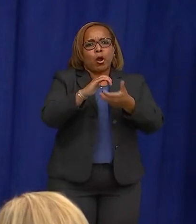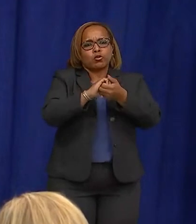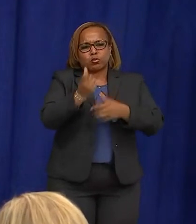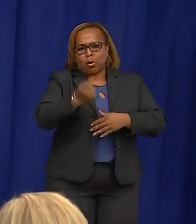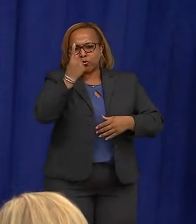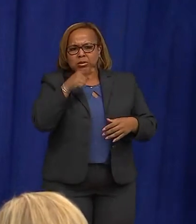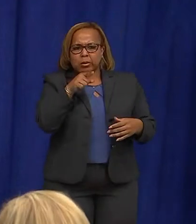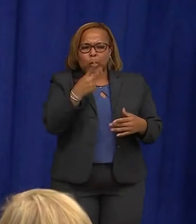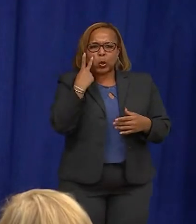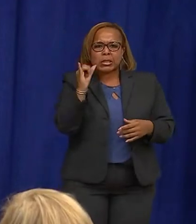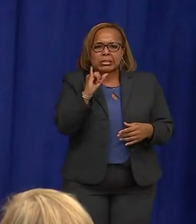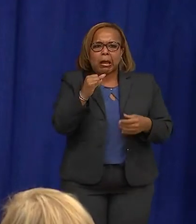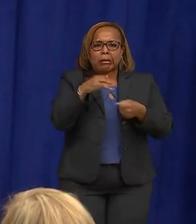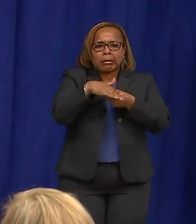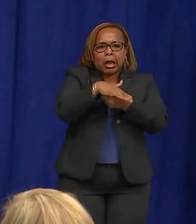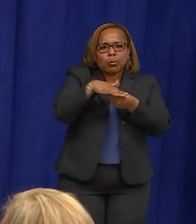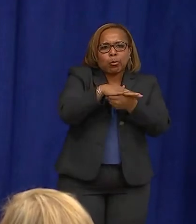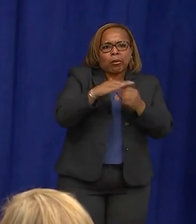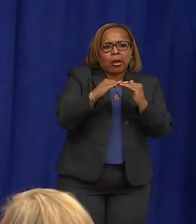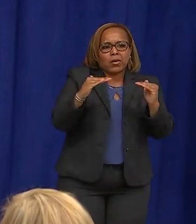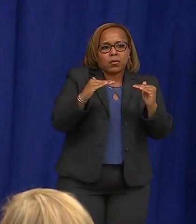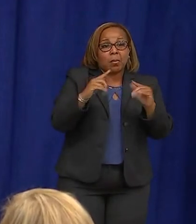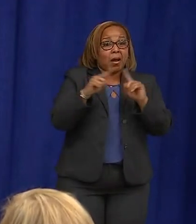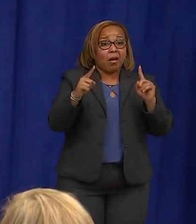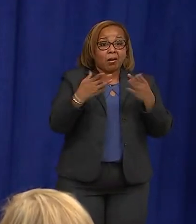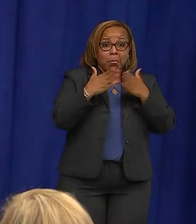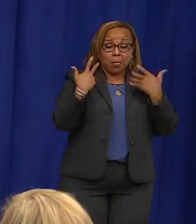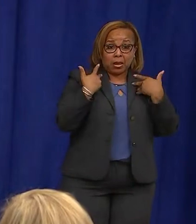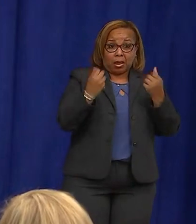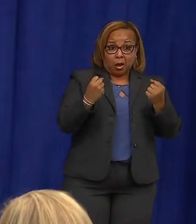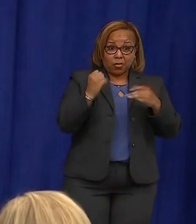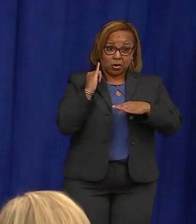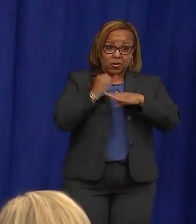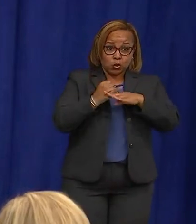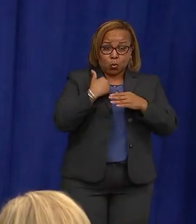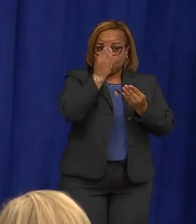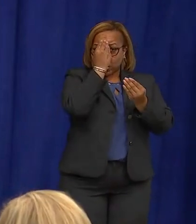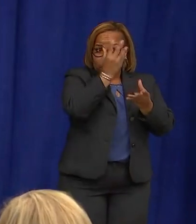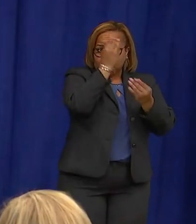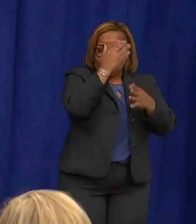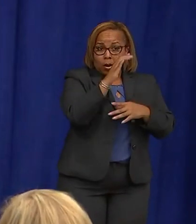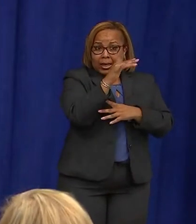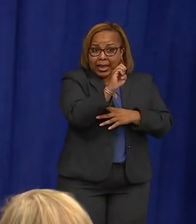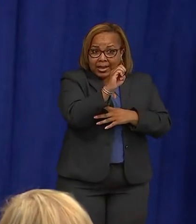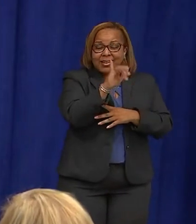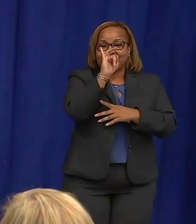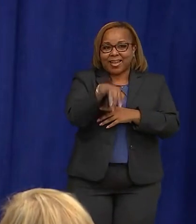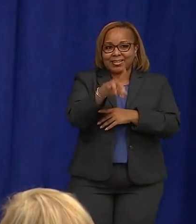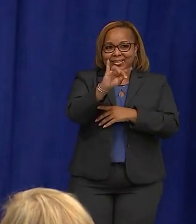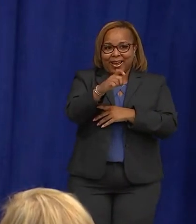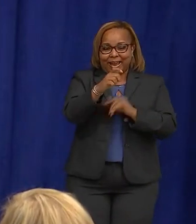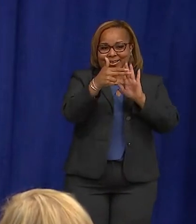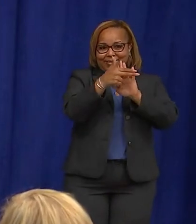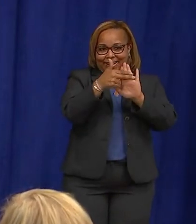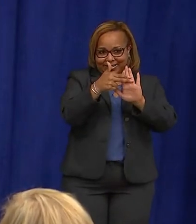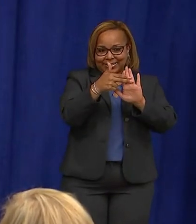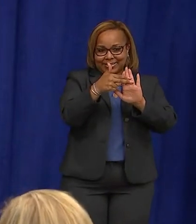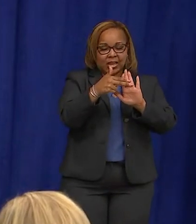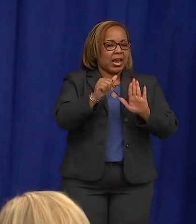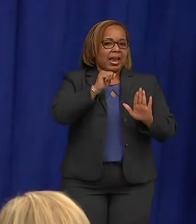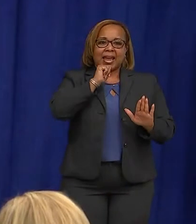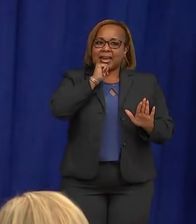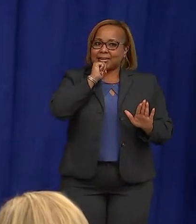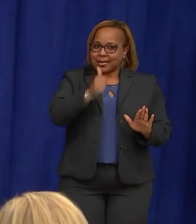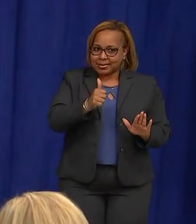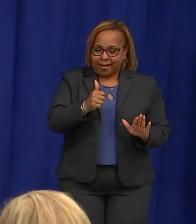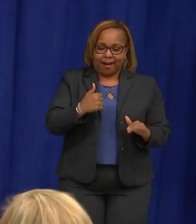to understand what that looks like at a neighborhood level. But in terms of public health intervention where we report out on cases, it is diagnostic cases, and it does not